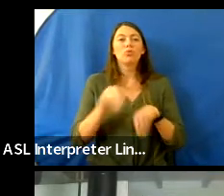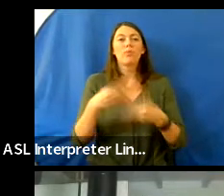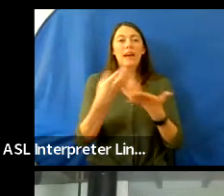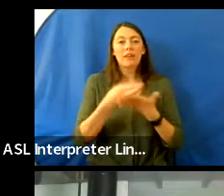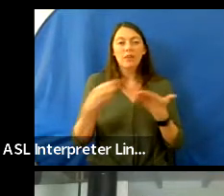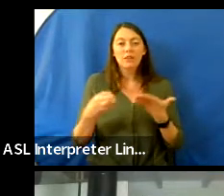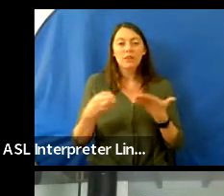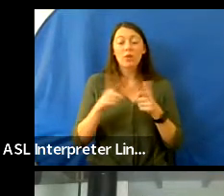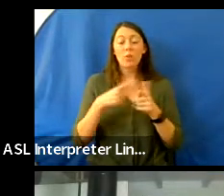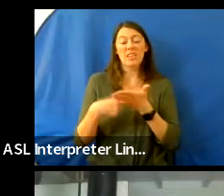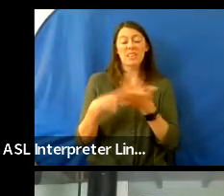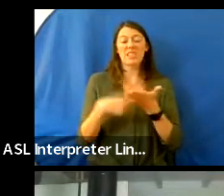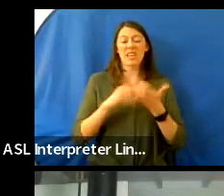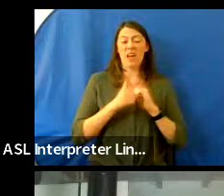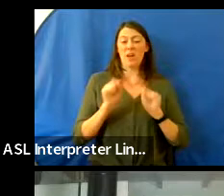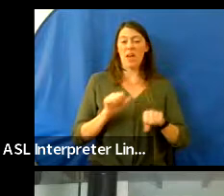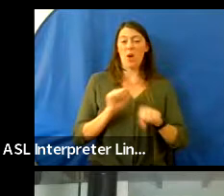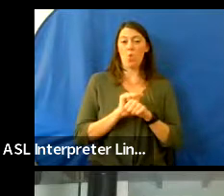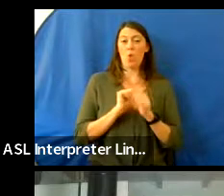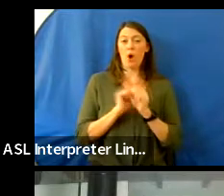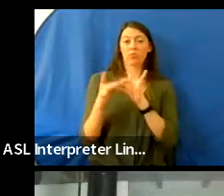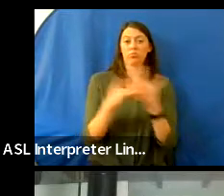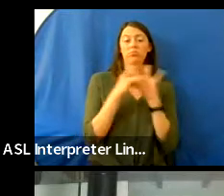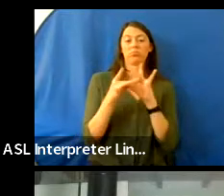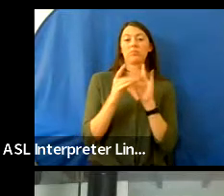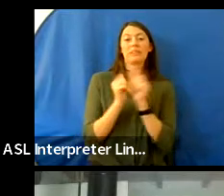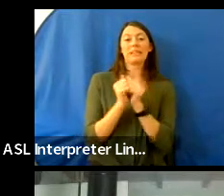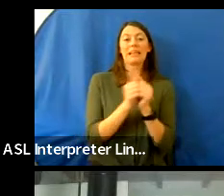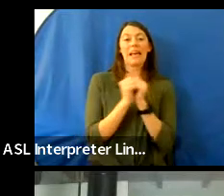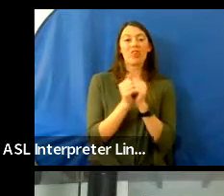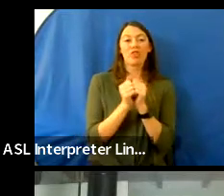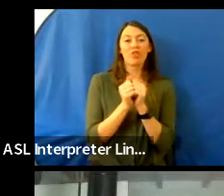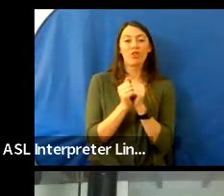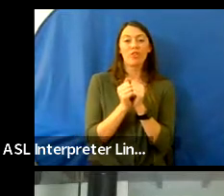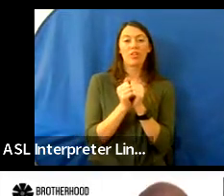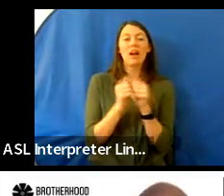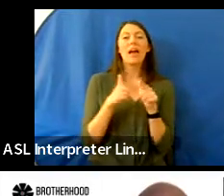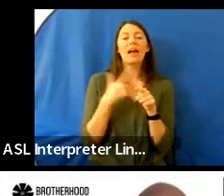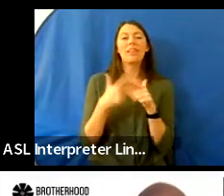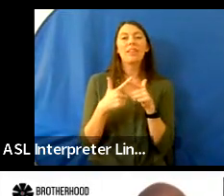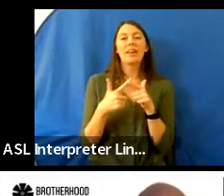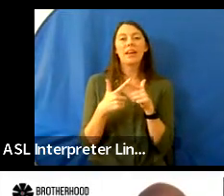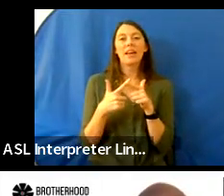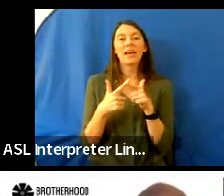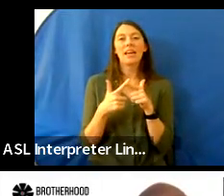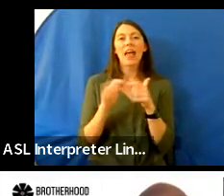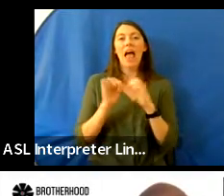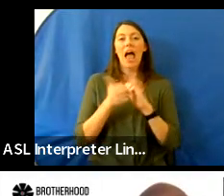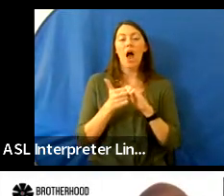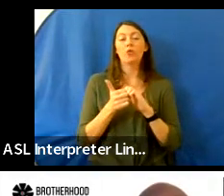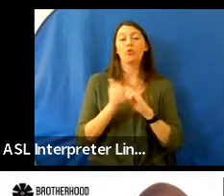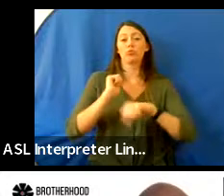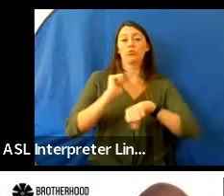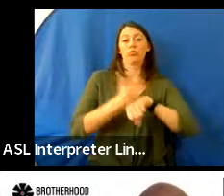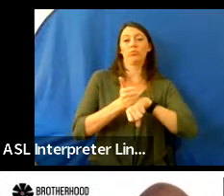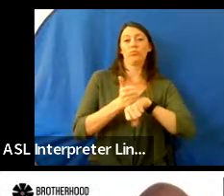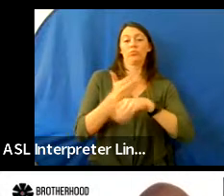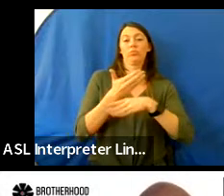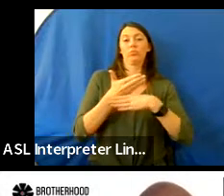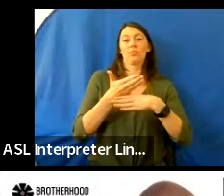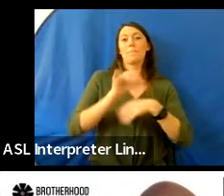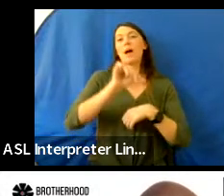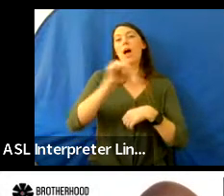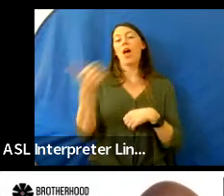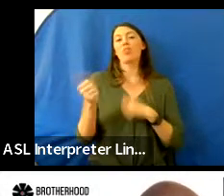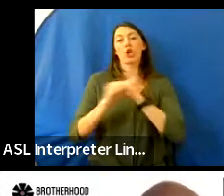together to focus on coordinated campaigns around other health issues. An example would be colon cancer in